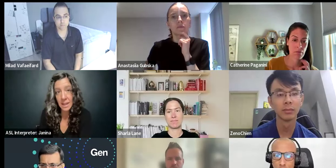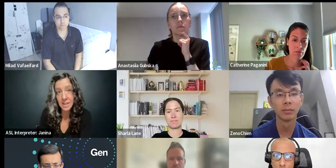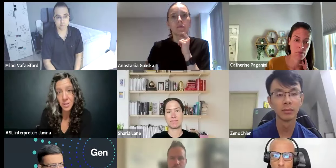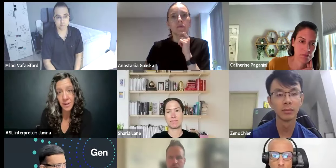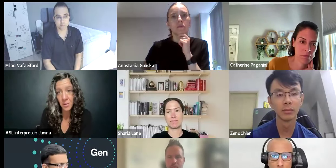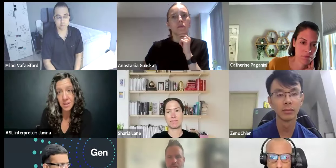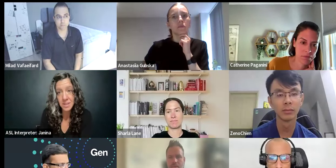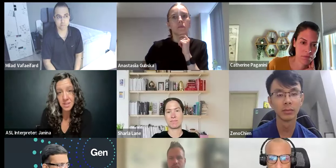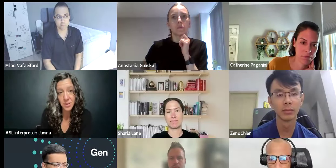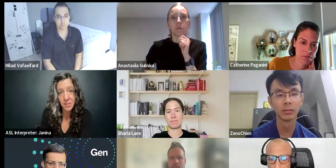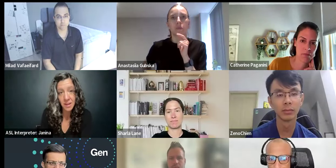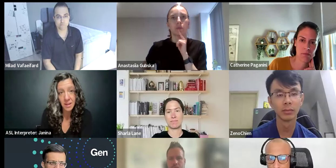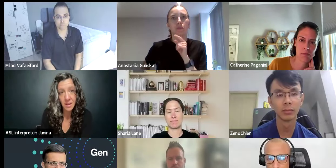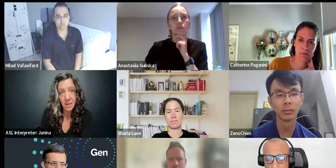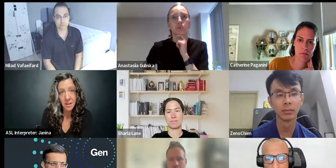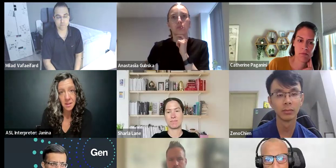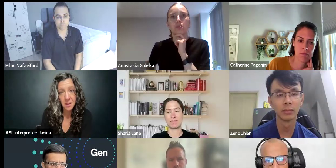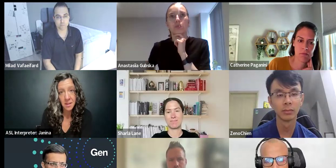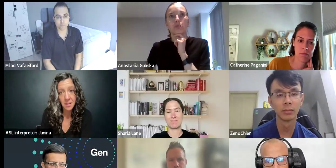Did you not get a survey? No one else got a survey?